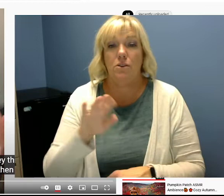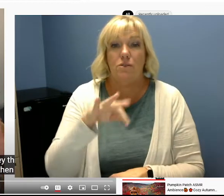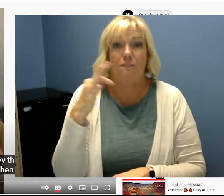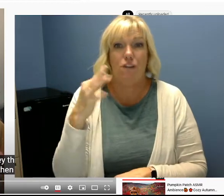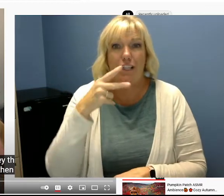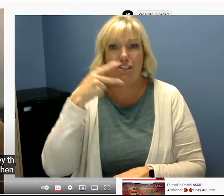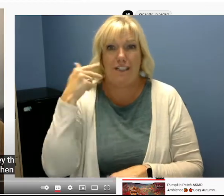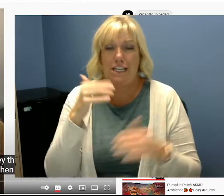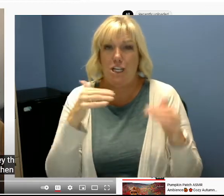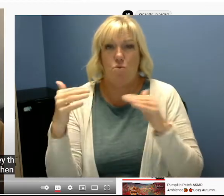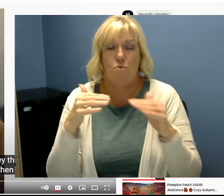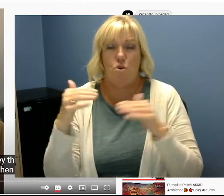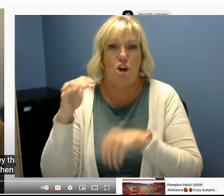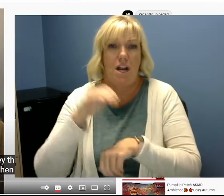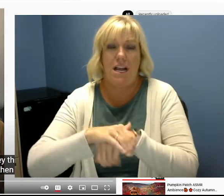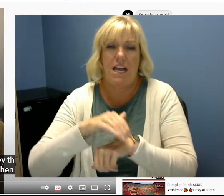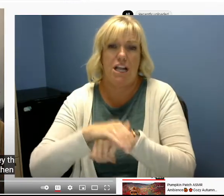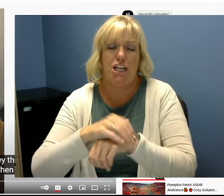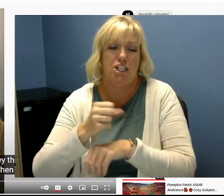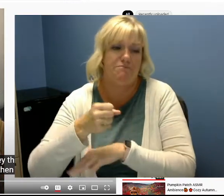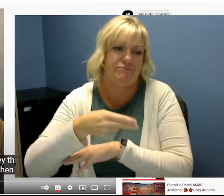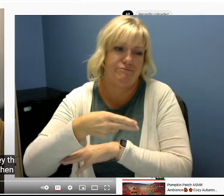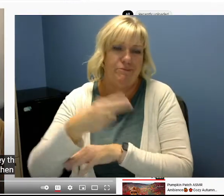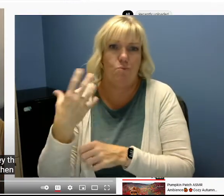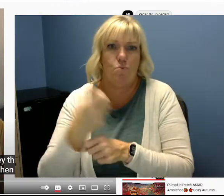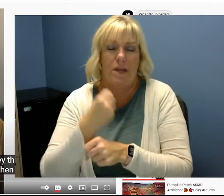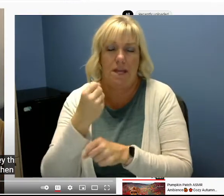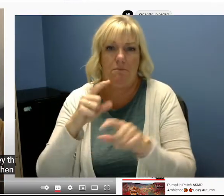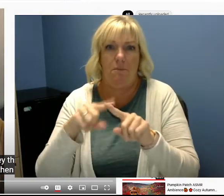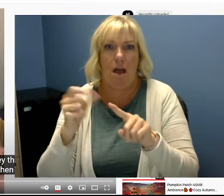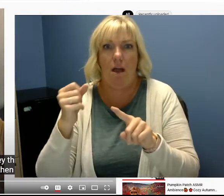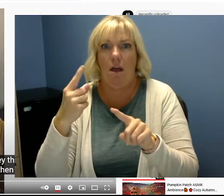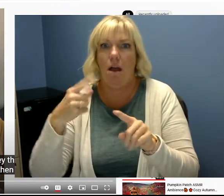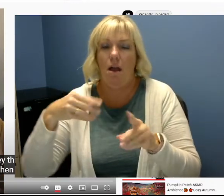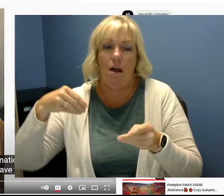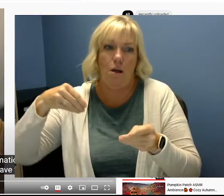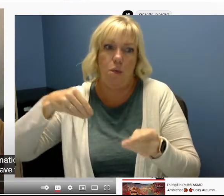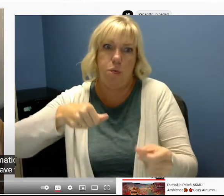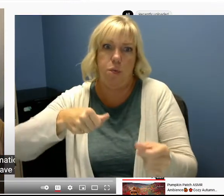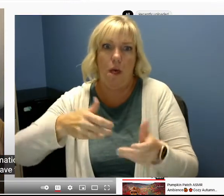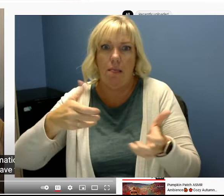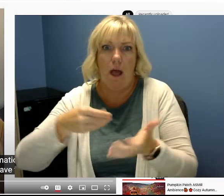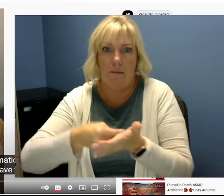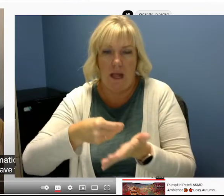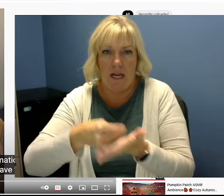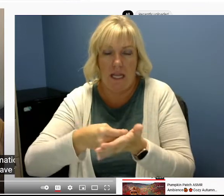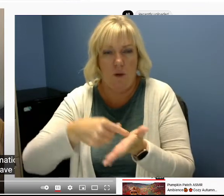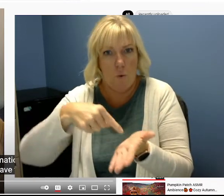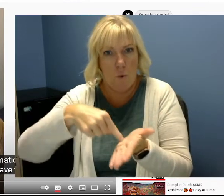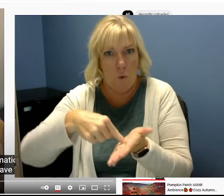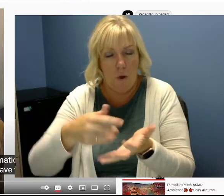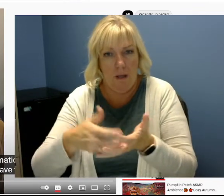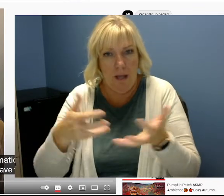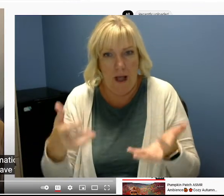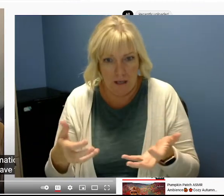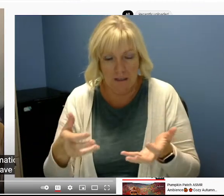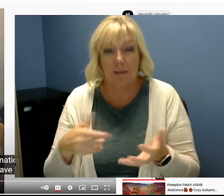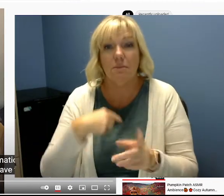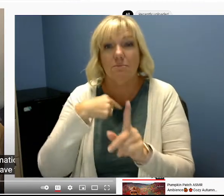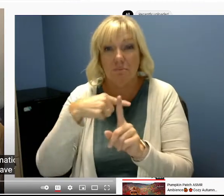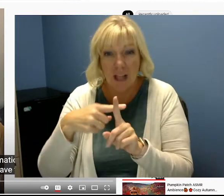debt is ridiculous, the amount of money they spent to try to win this war. And then it gets exacerbated by that proclamation